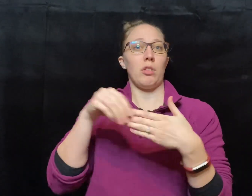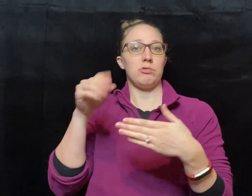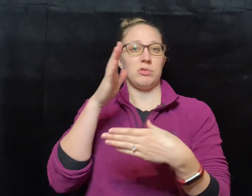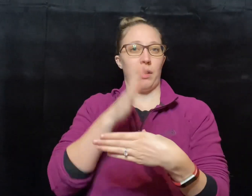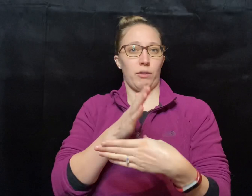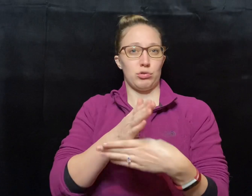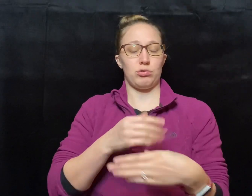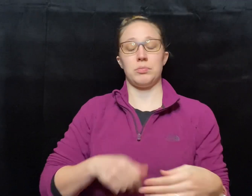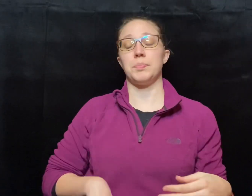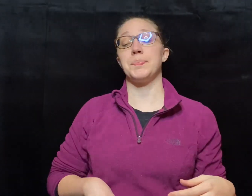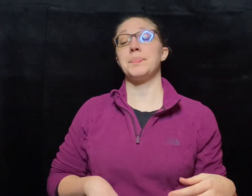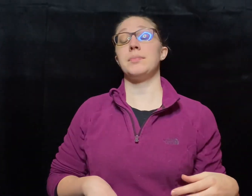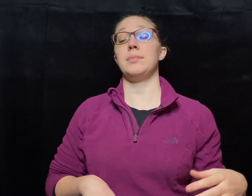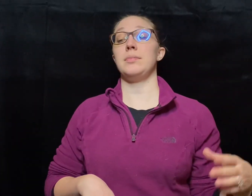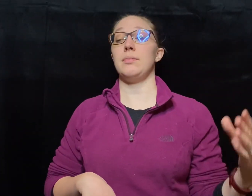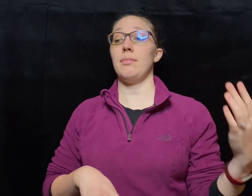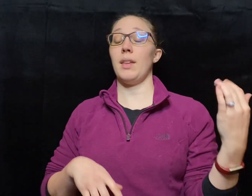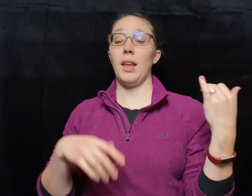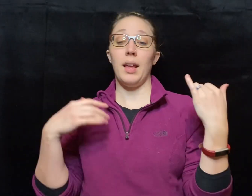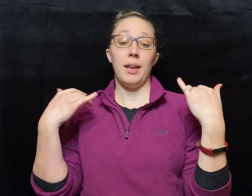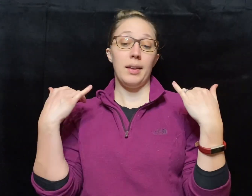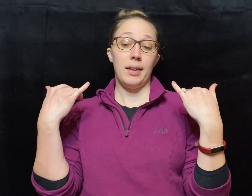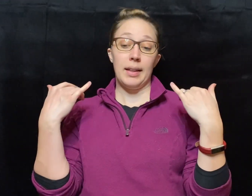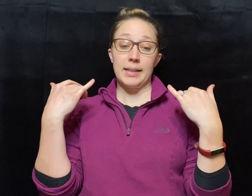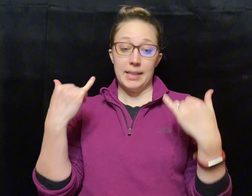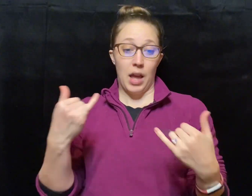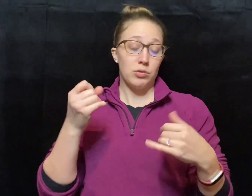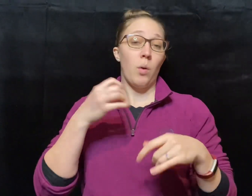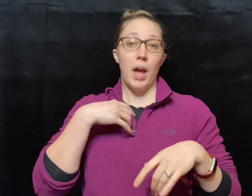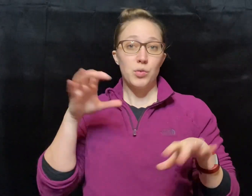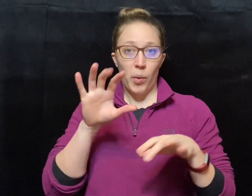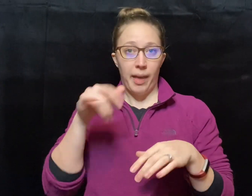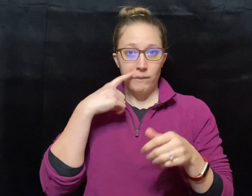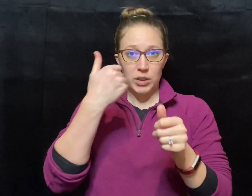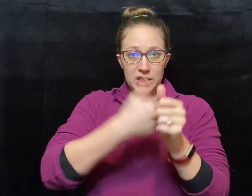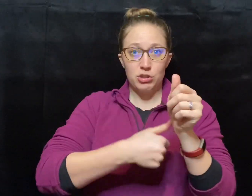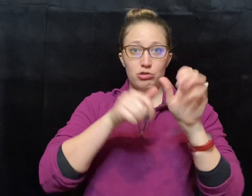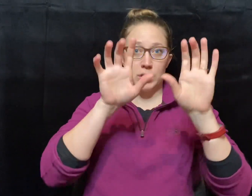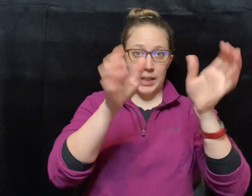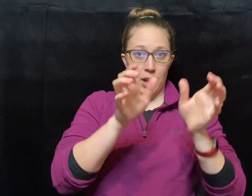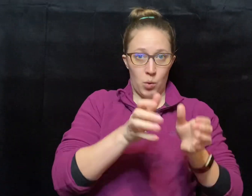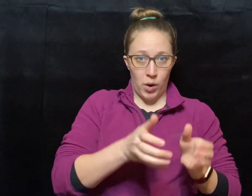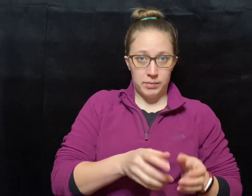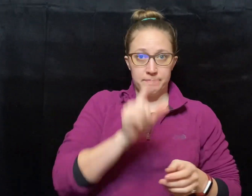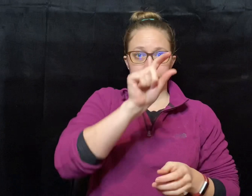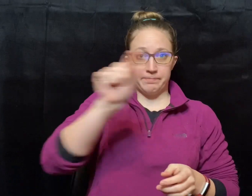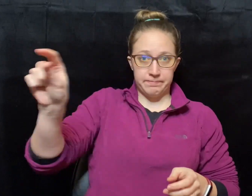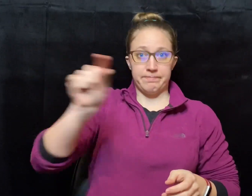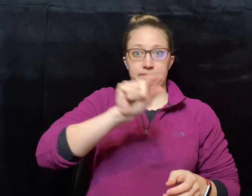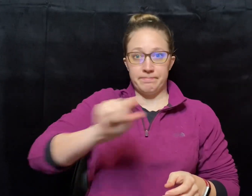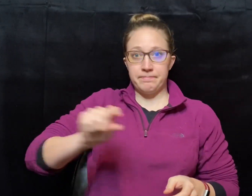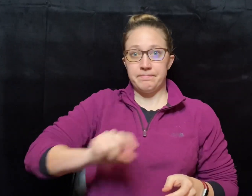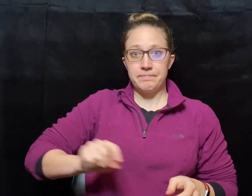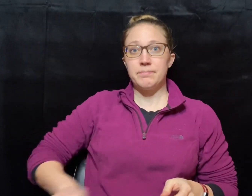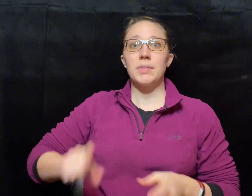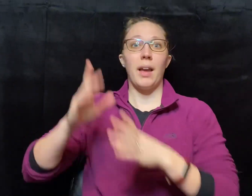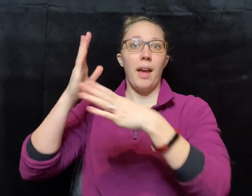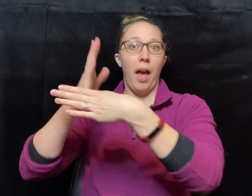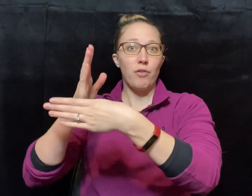will put down or keep track of that. For me, gasoline is roughly $100 each month. And I'll